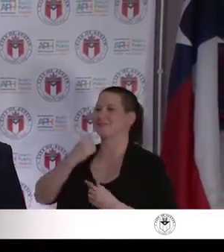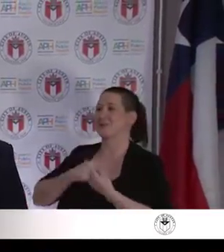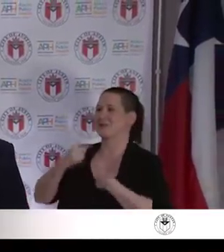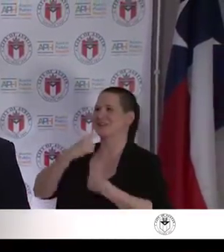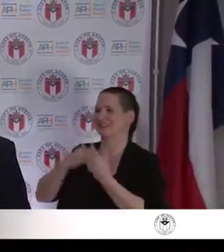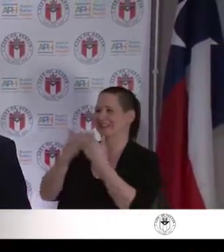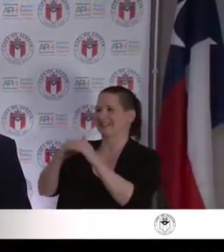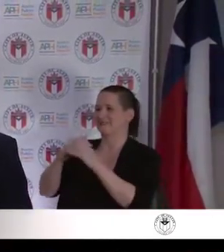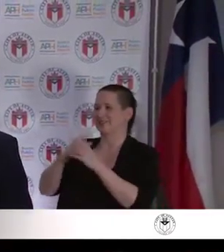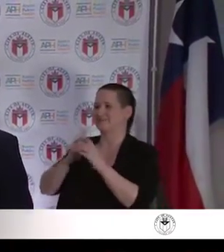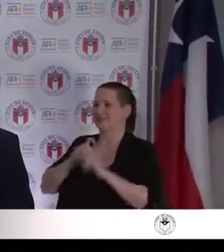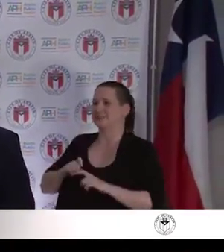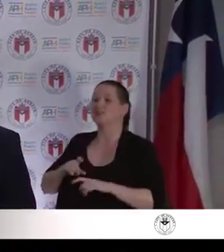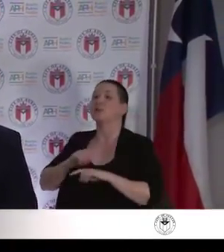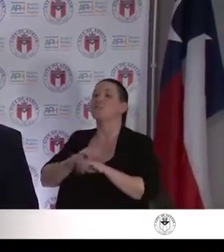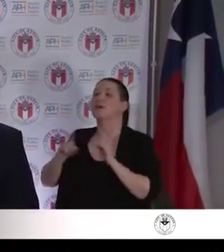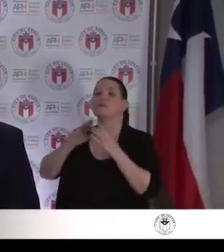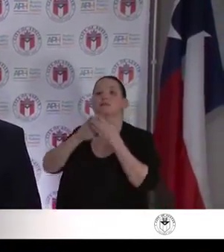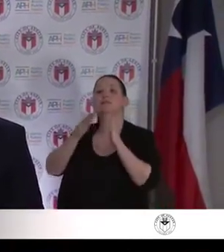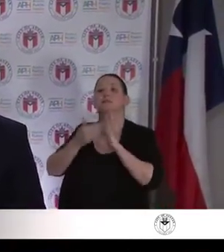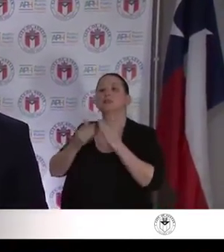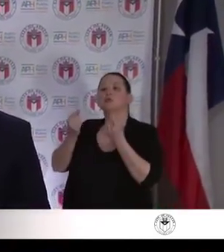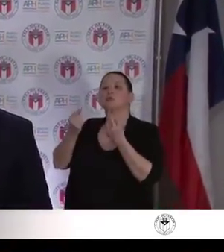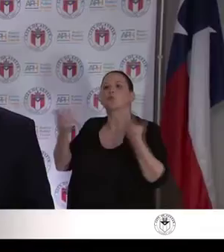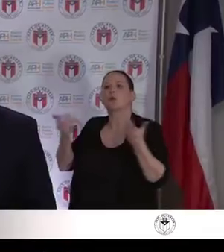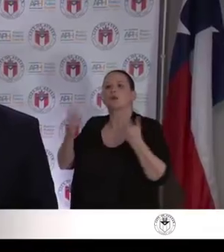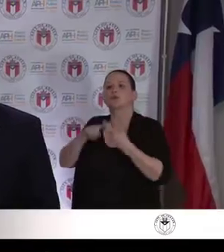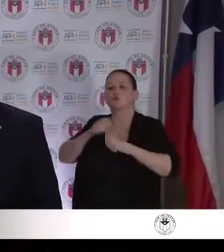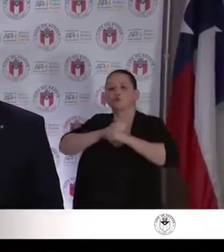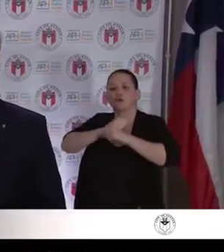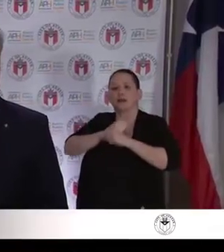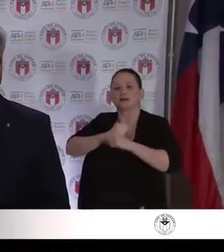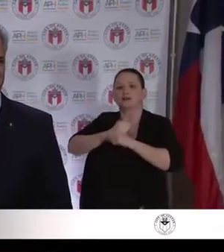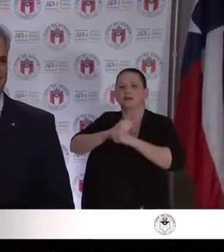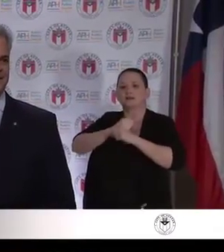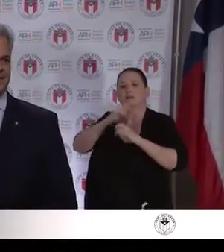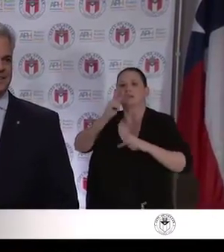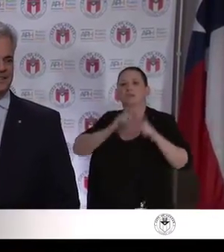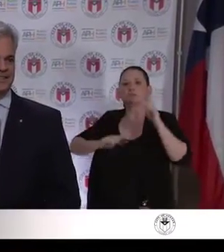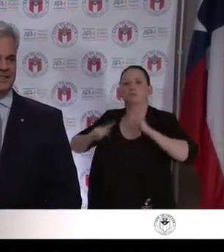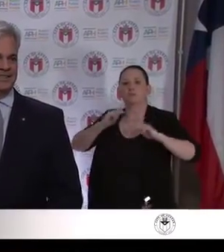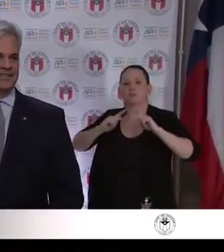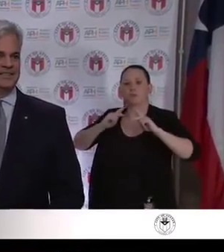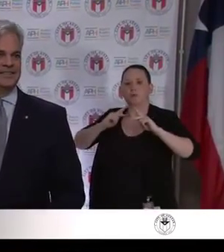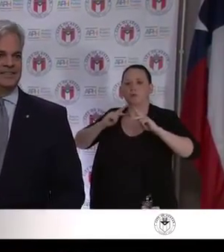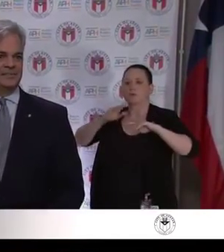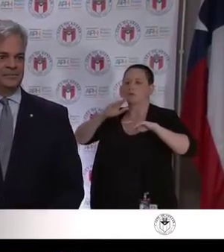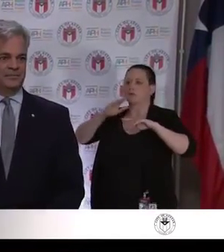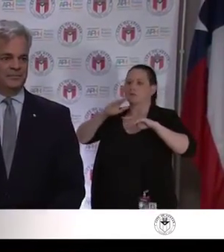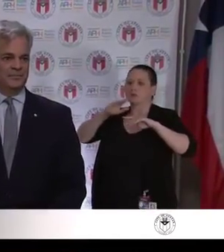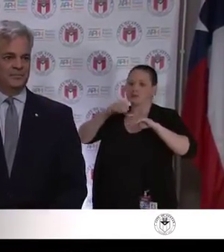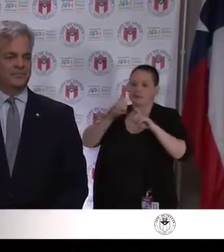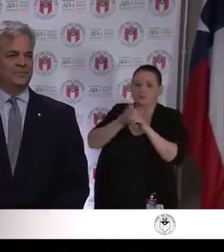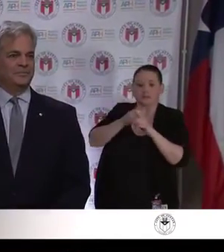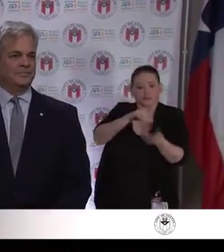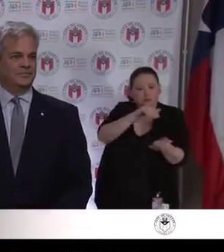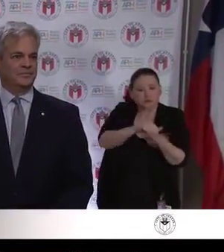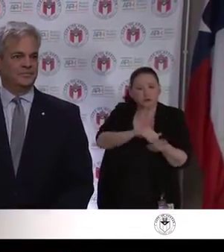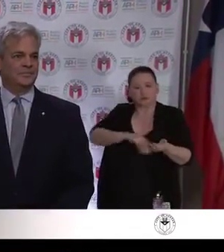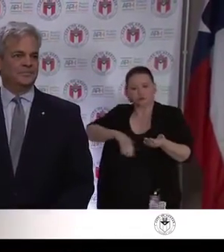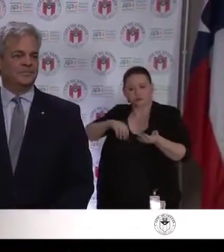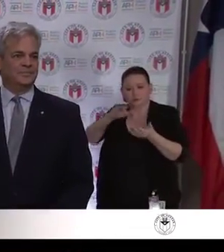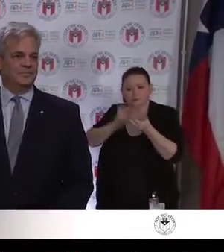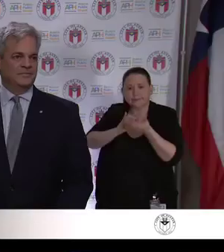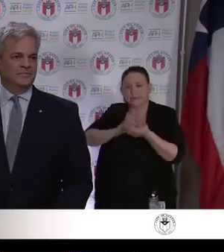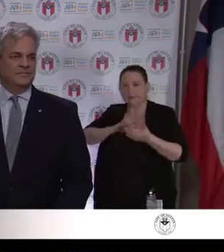is limited. What is the city doing to try to protect those first responders who are still out there on the front lines and still maybe coming